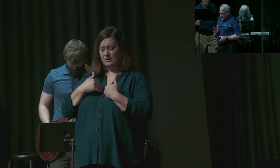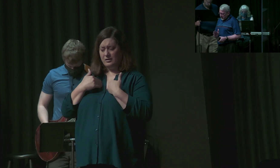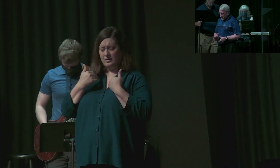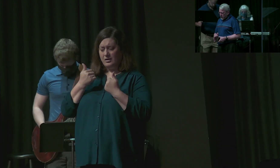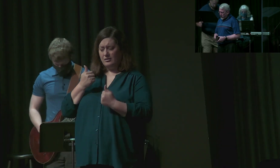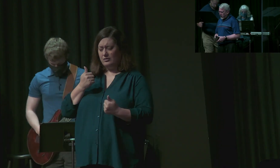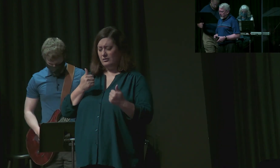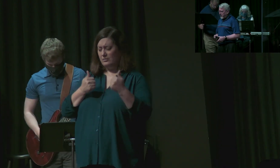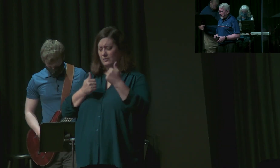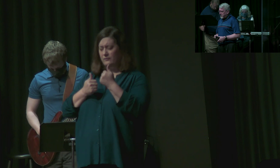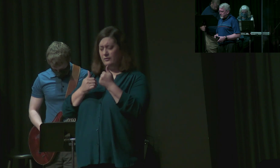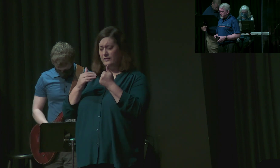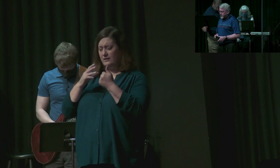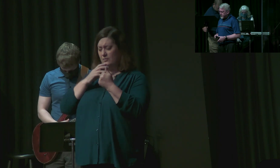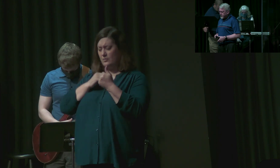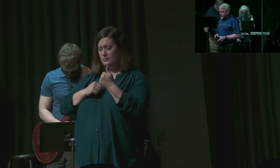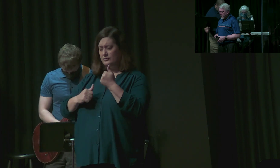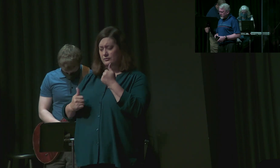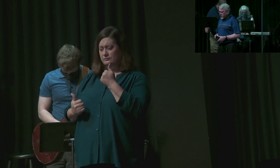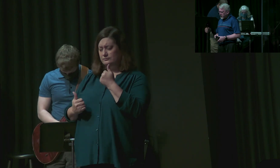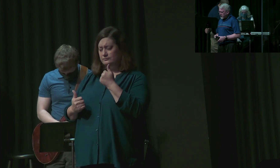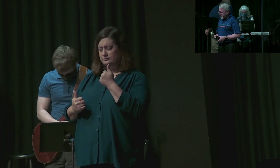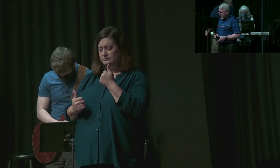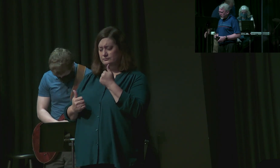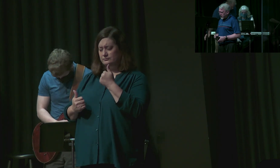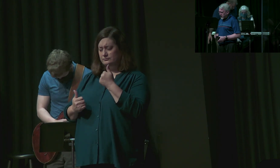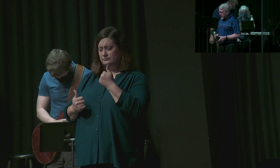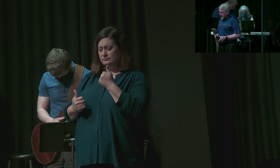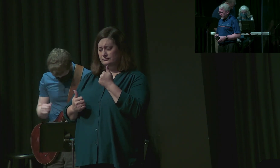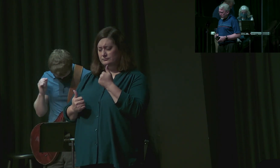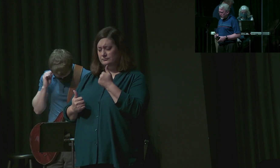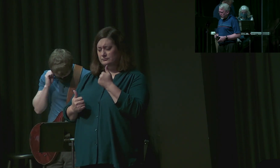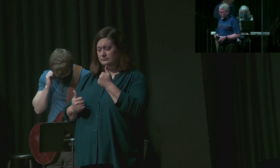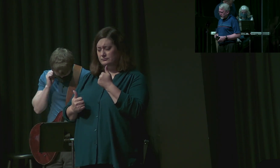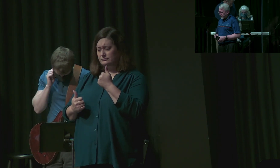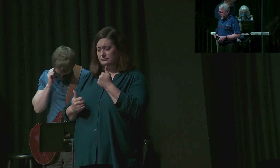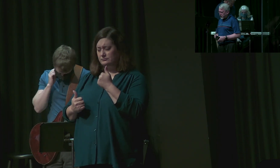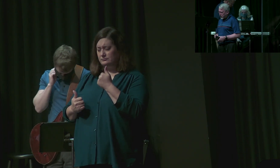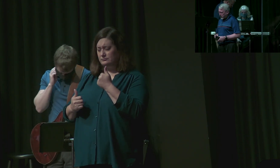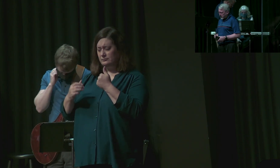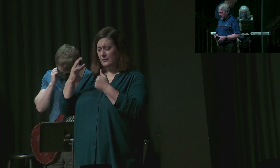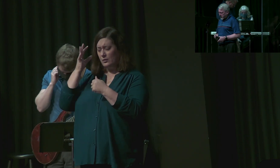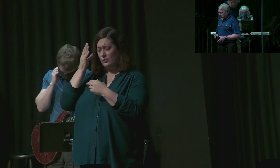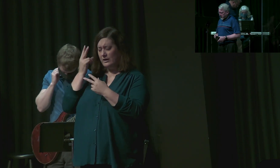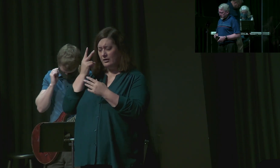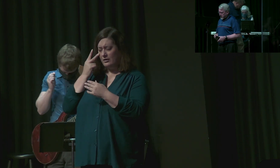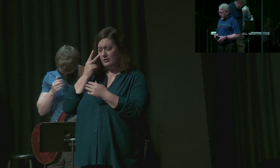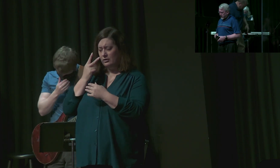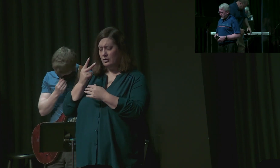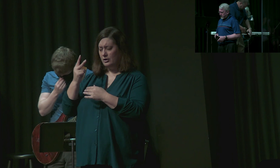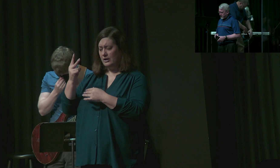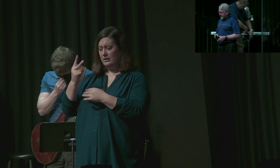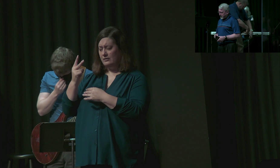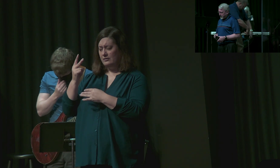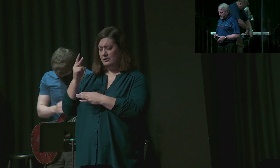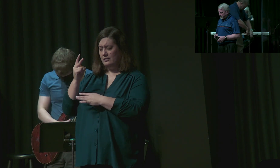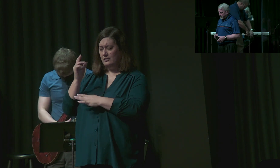the before, as looking forward in this old world to the new world to